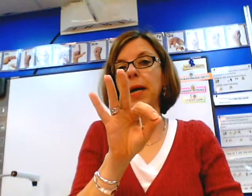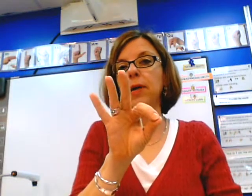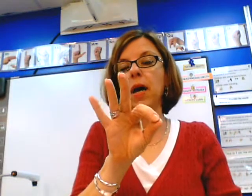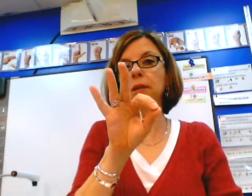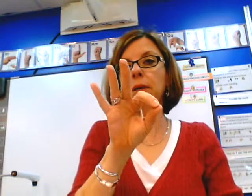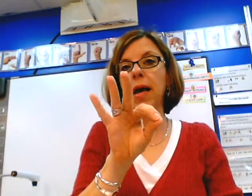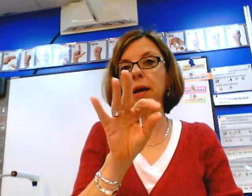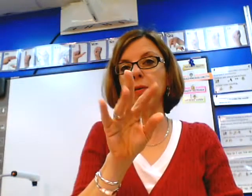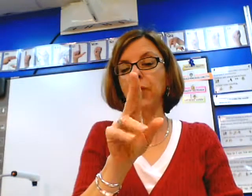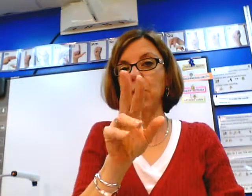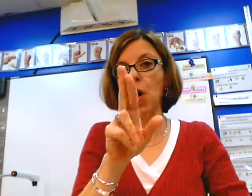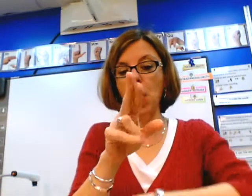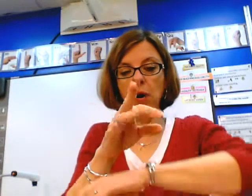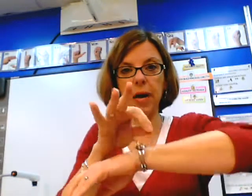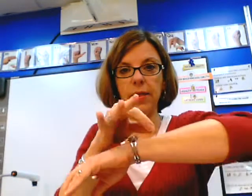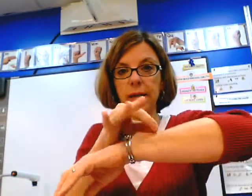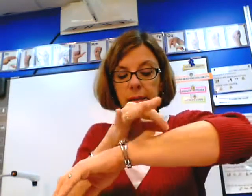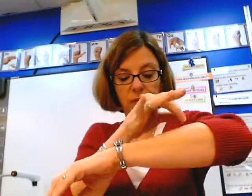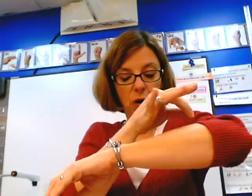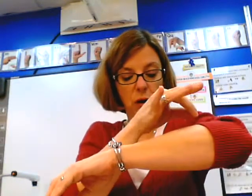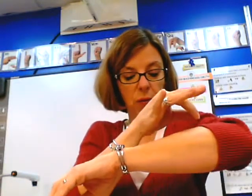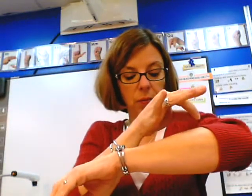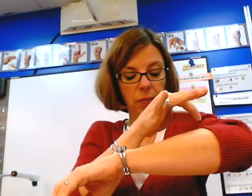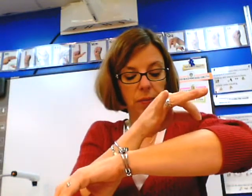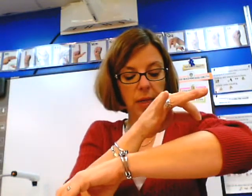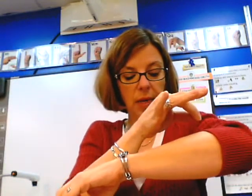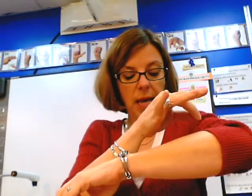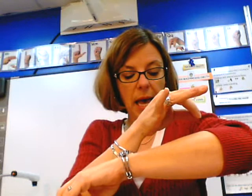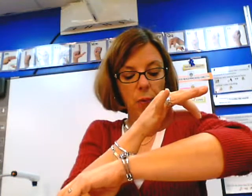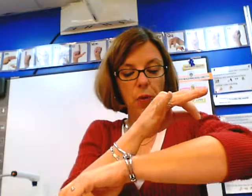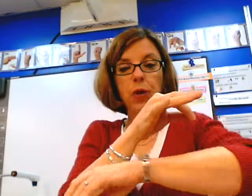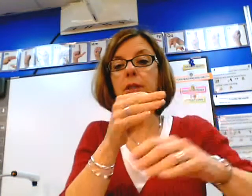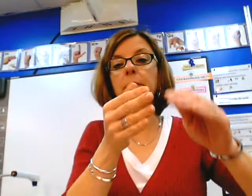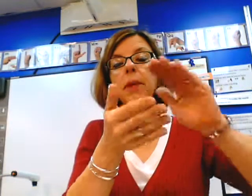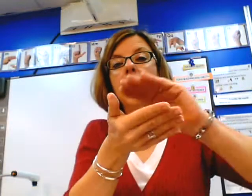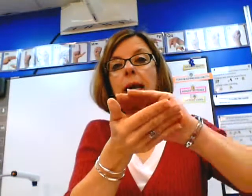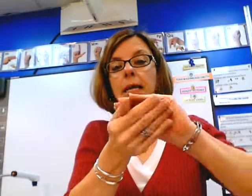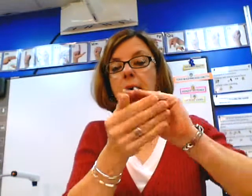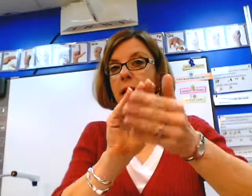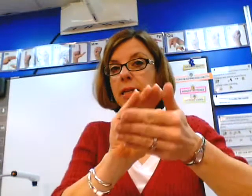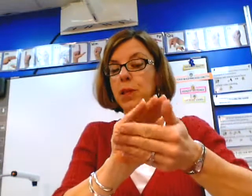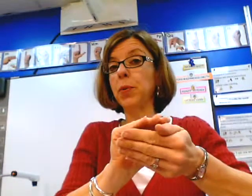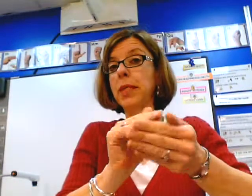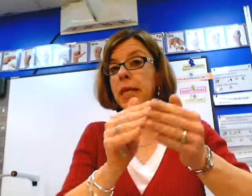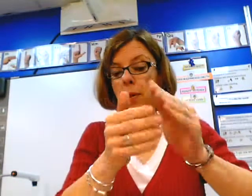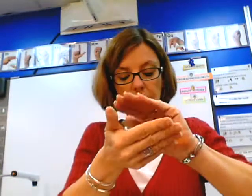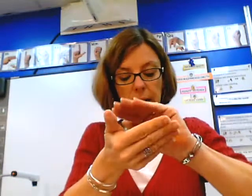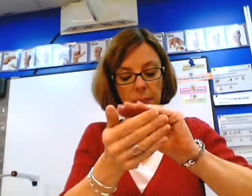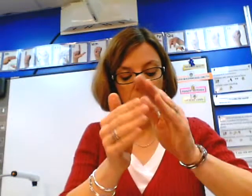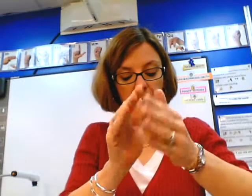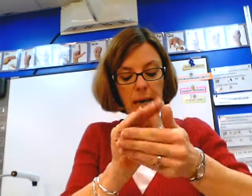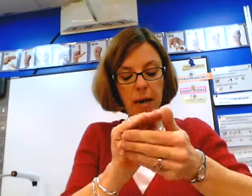will see that spelled also, F-U-R, and then fur. And we're going to use some Play-Doh as to pretend that we're